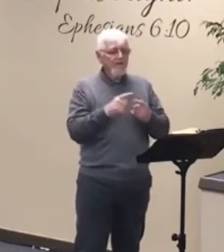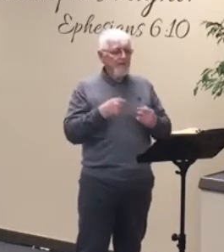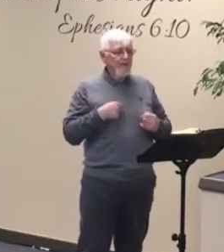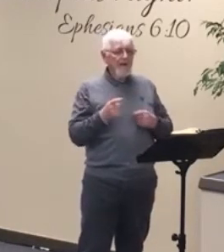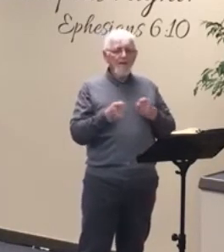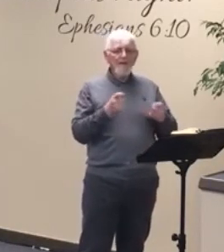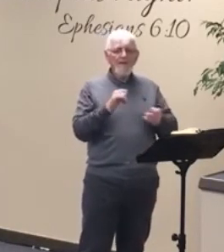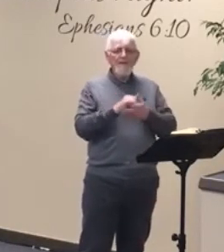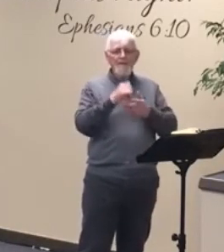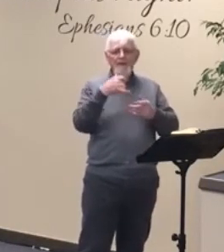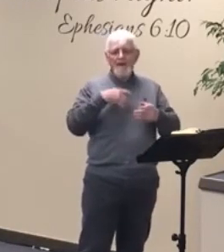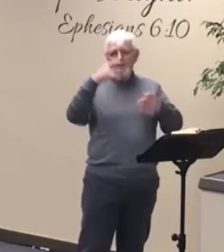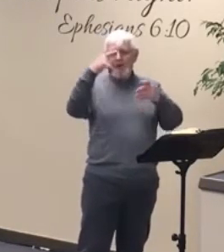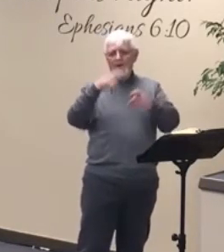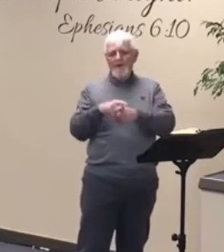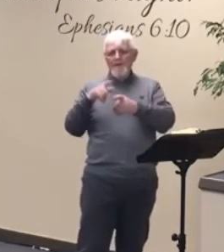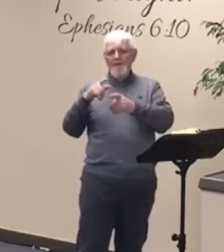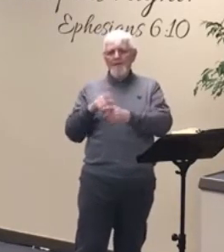these brethren.